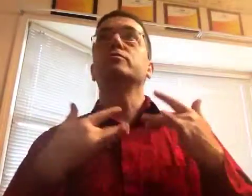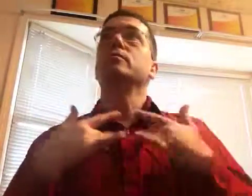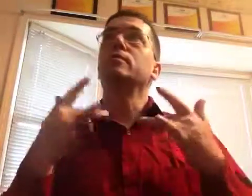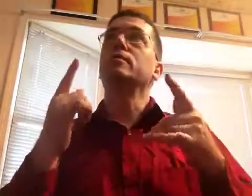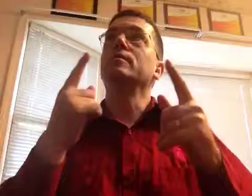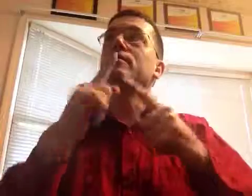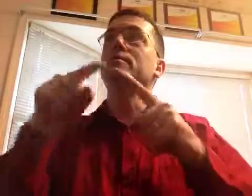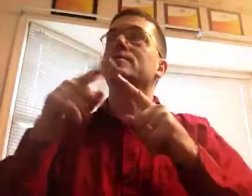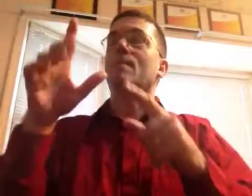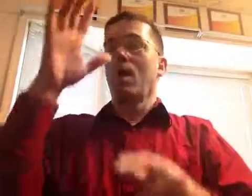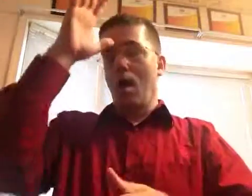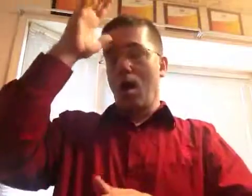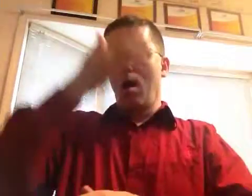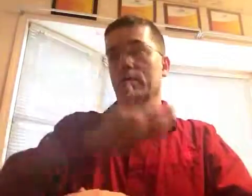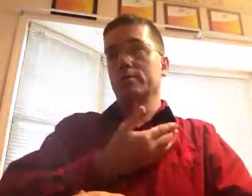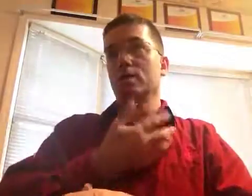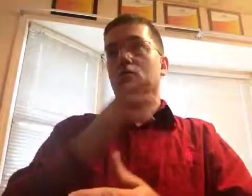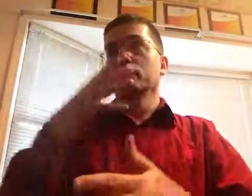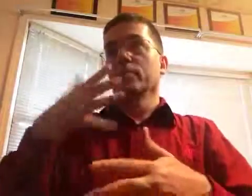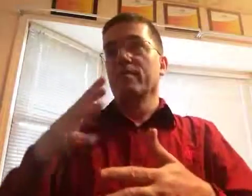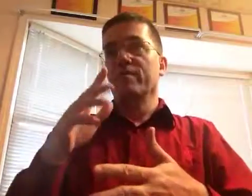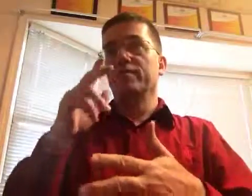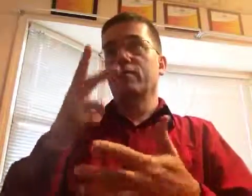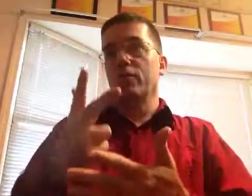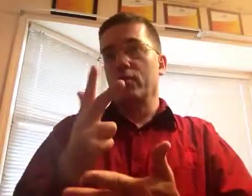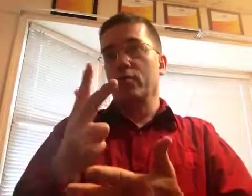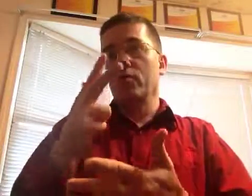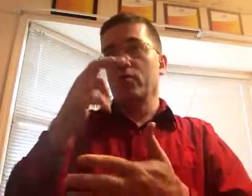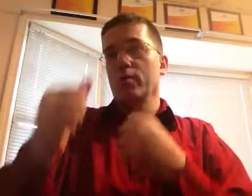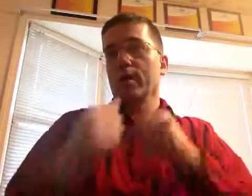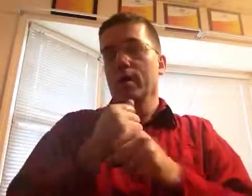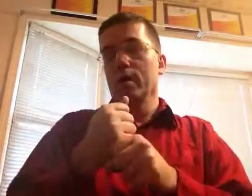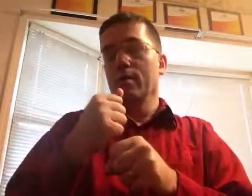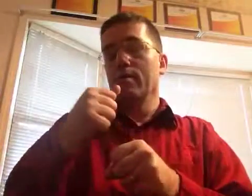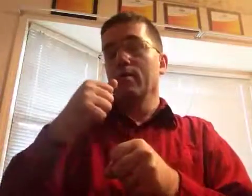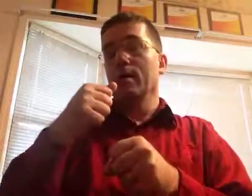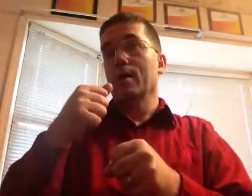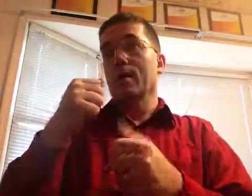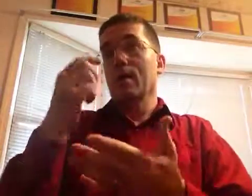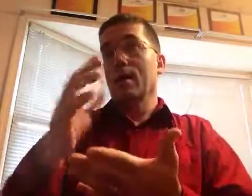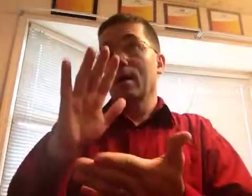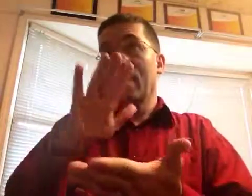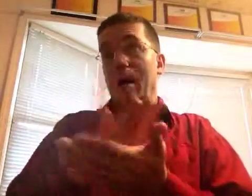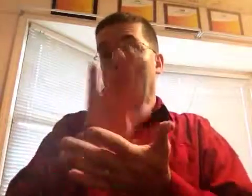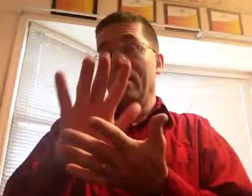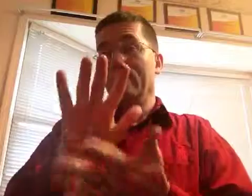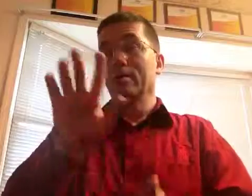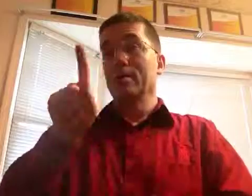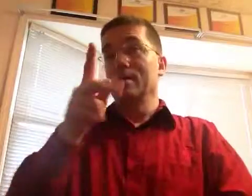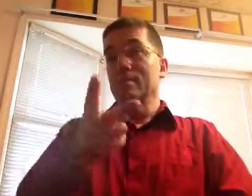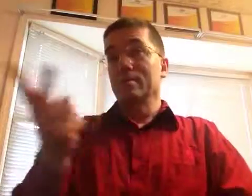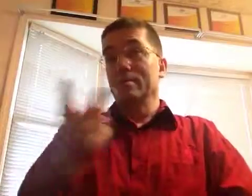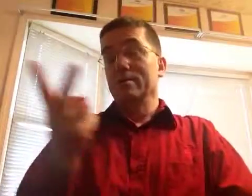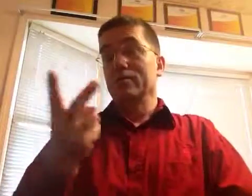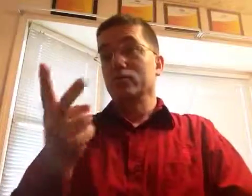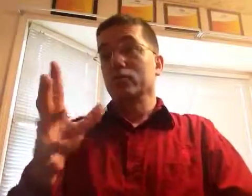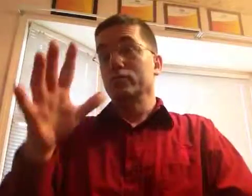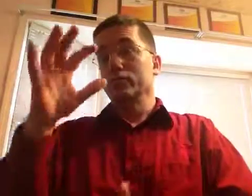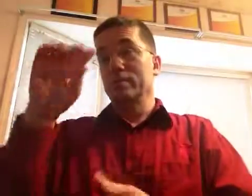his third year in college in the end of April. And he and his fiancée, who they actually have dated